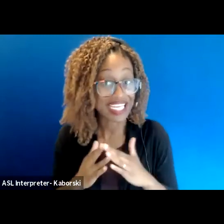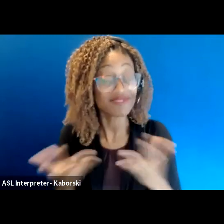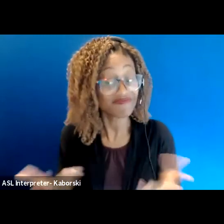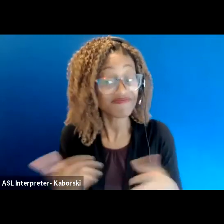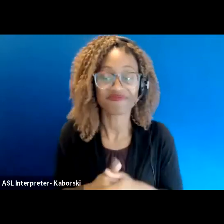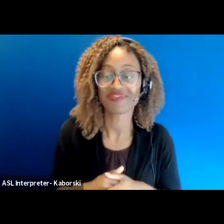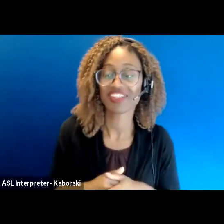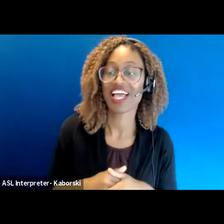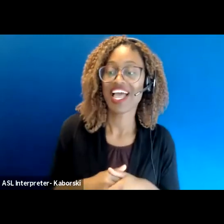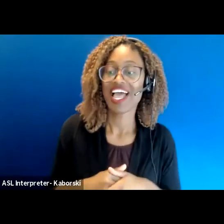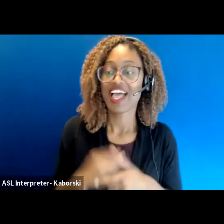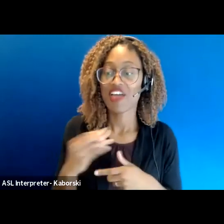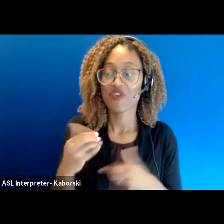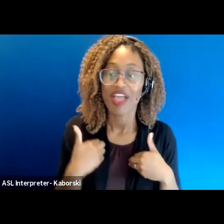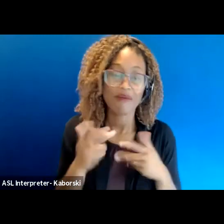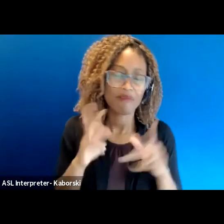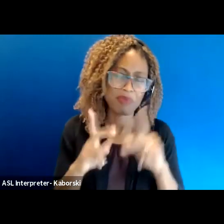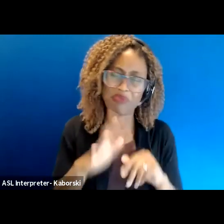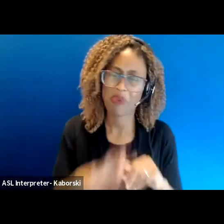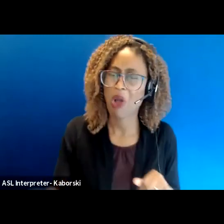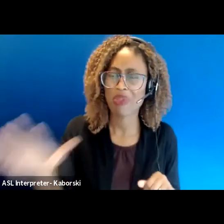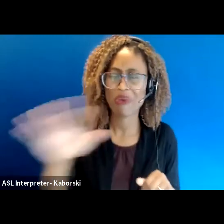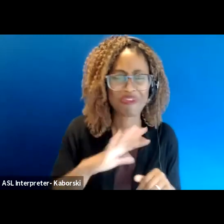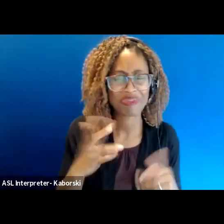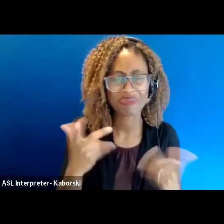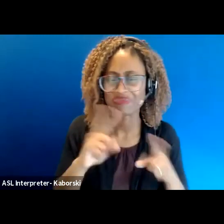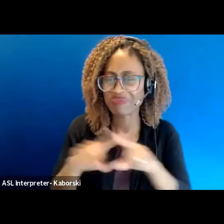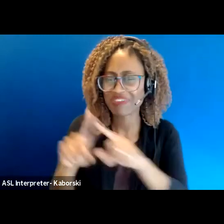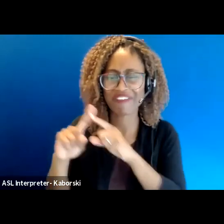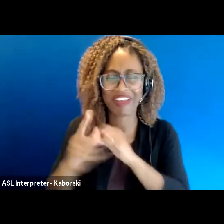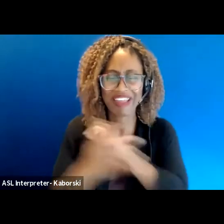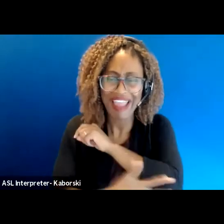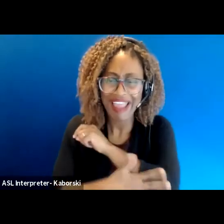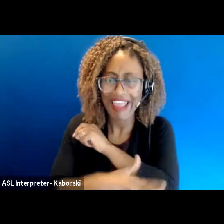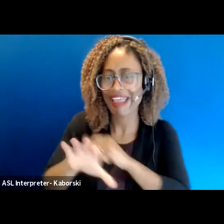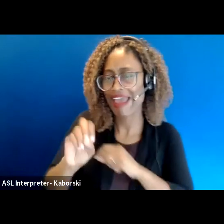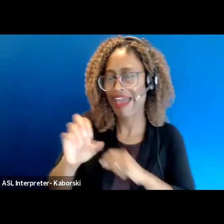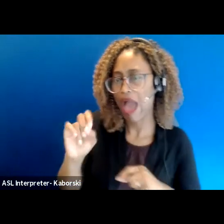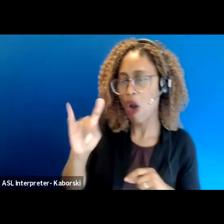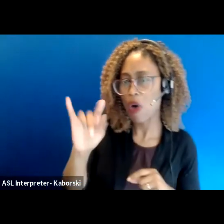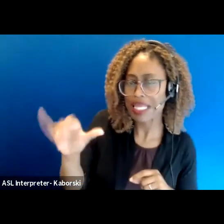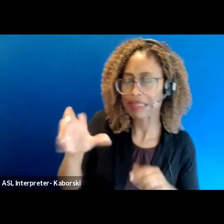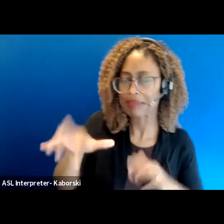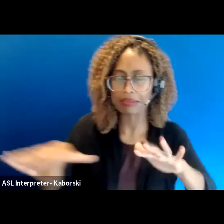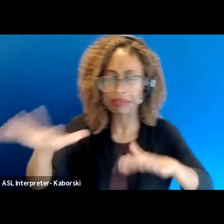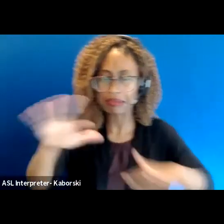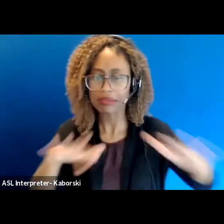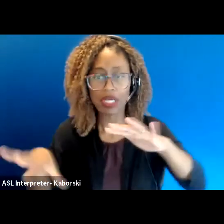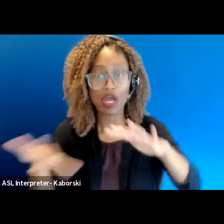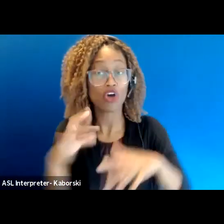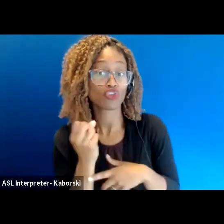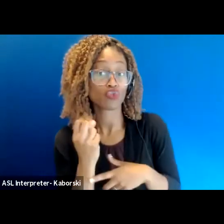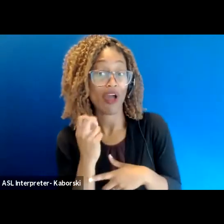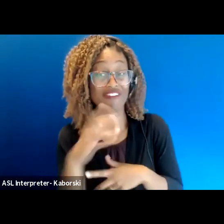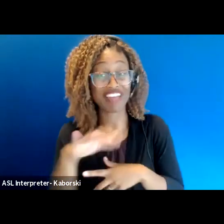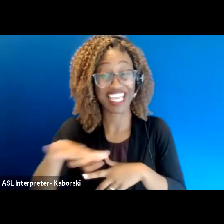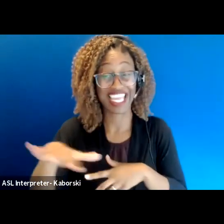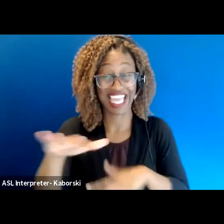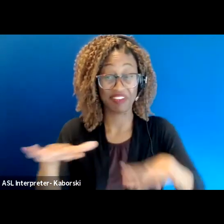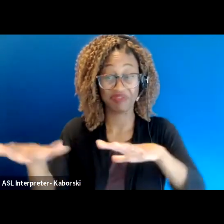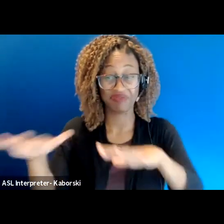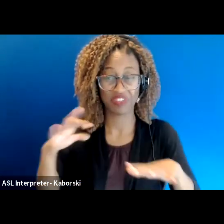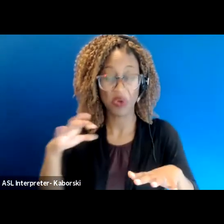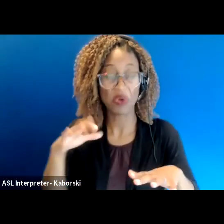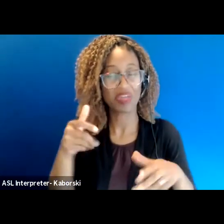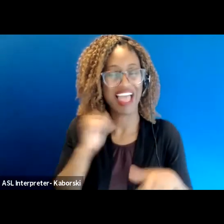that we have people from all different counties that we represent, which is 12 counties around Metro Atlanta.